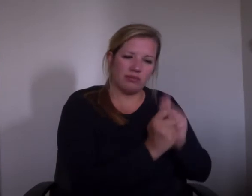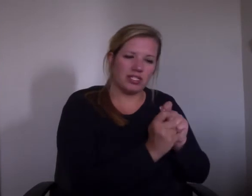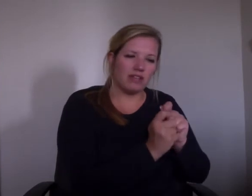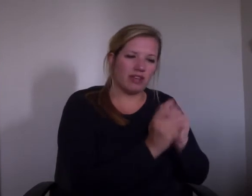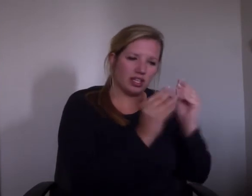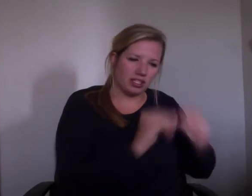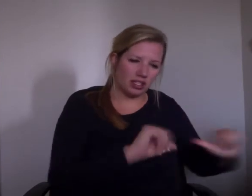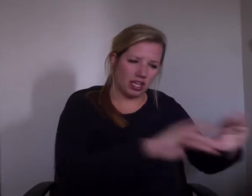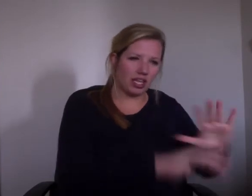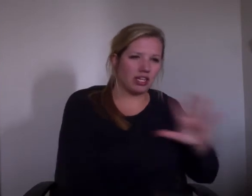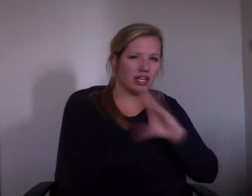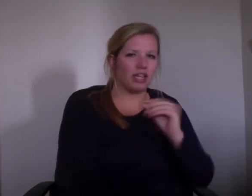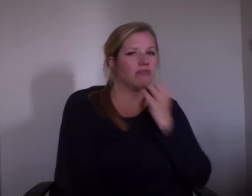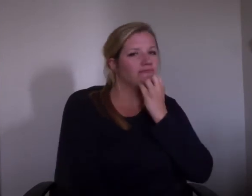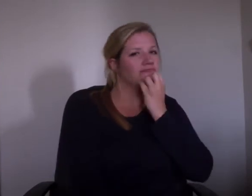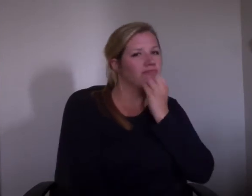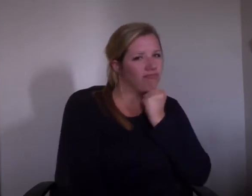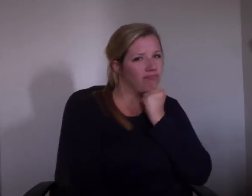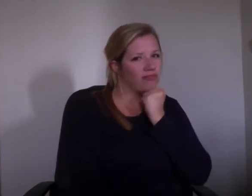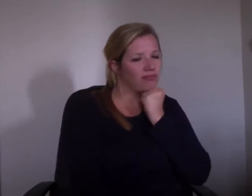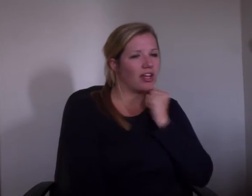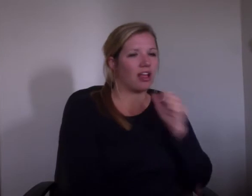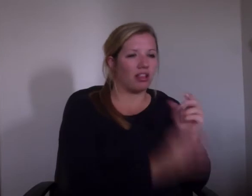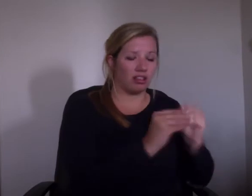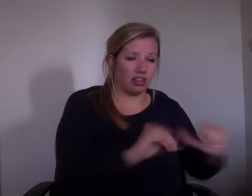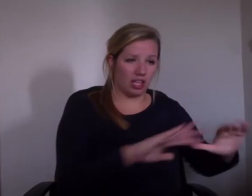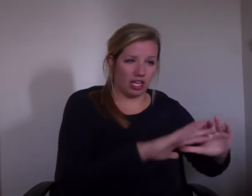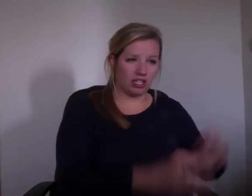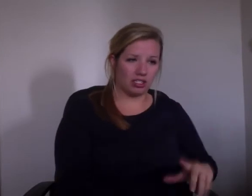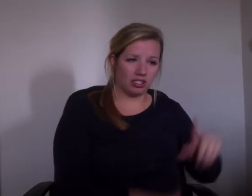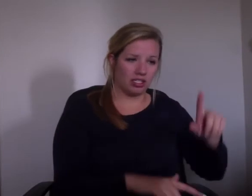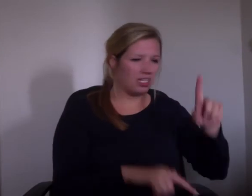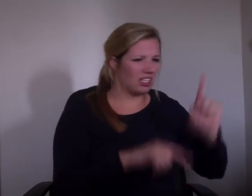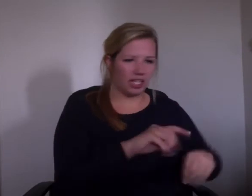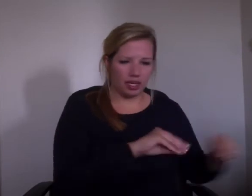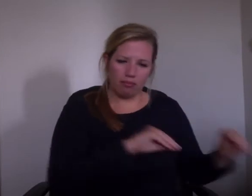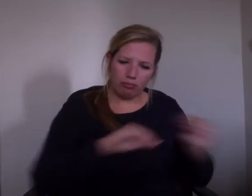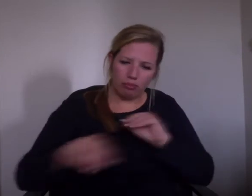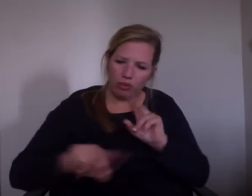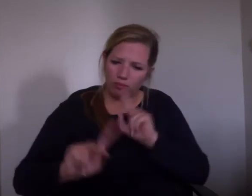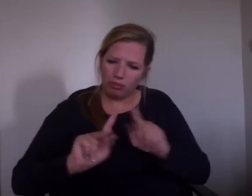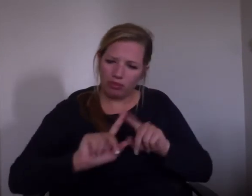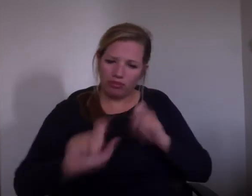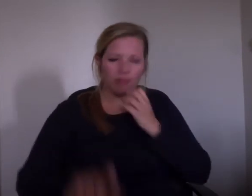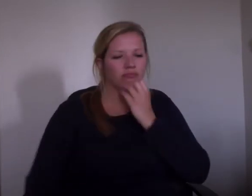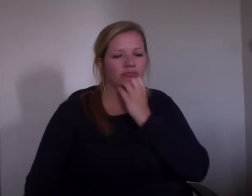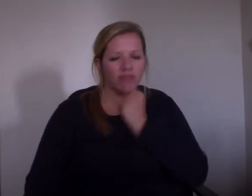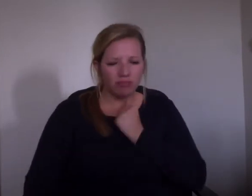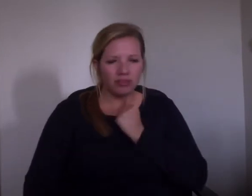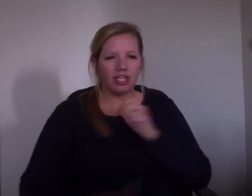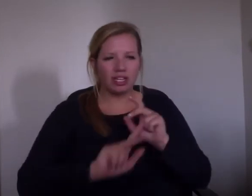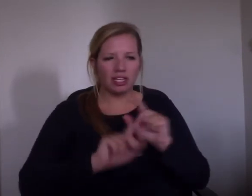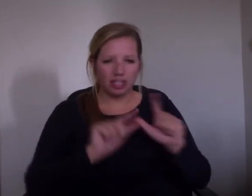off of their sacred land. You can relocate people off of land, but now when the land itself has become sacred to them. And so this caused